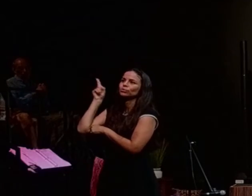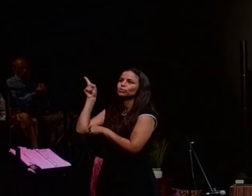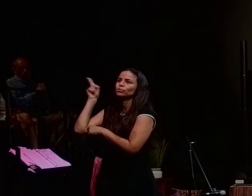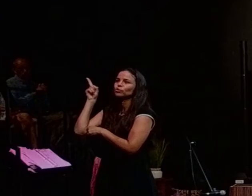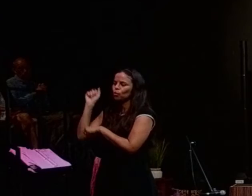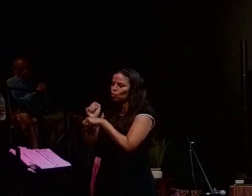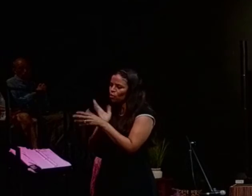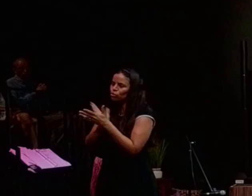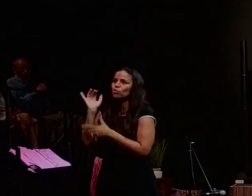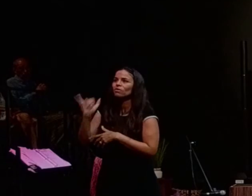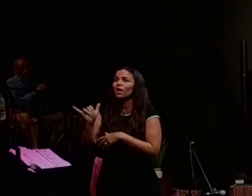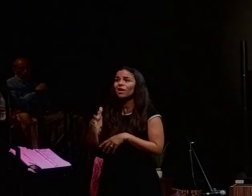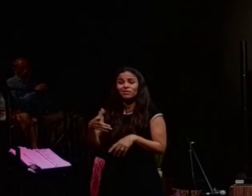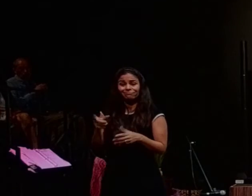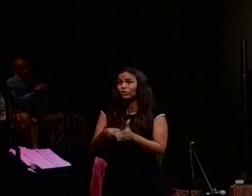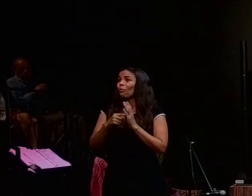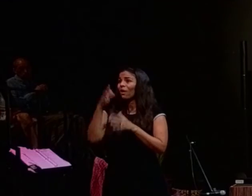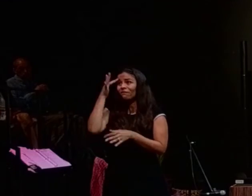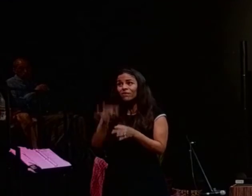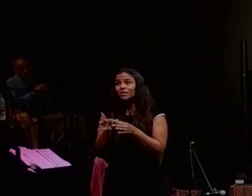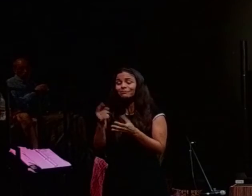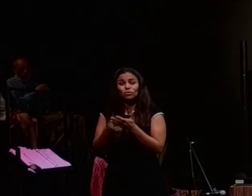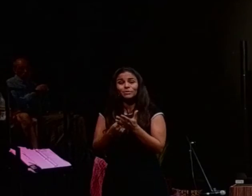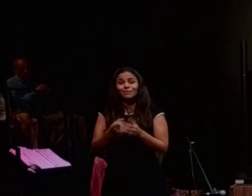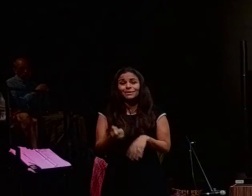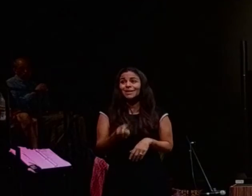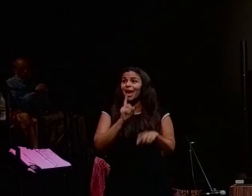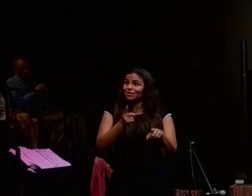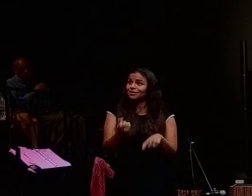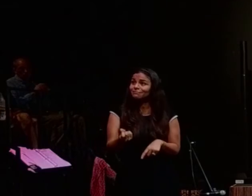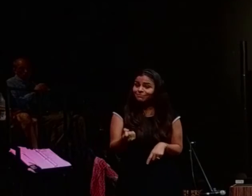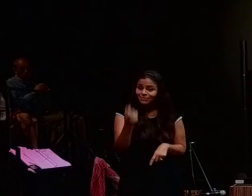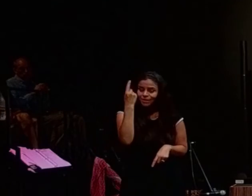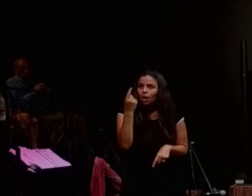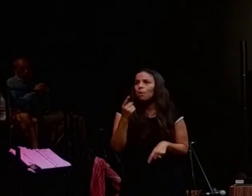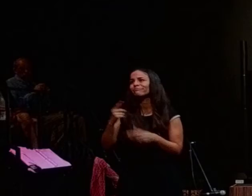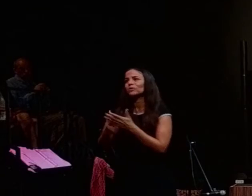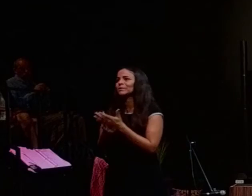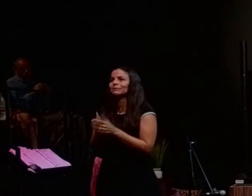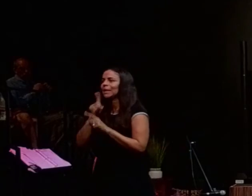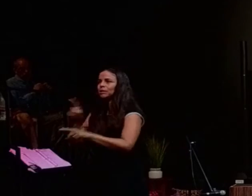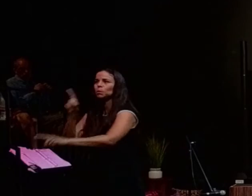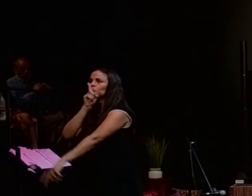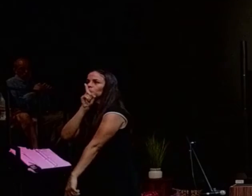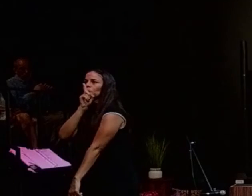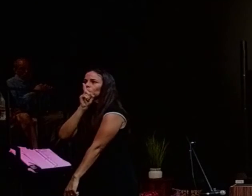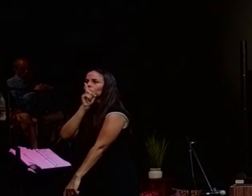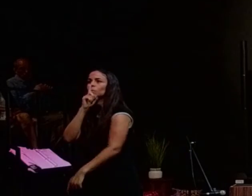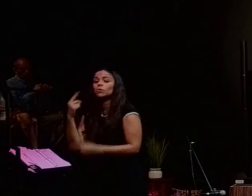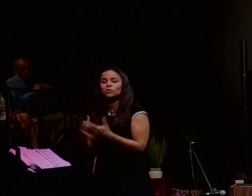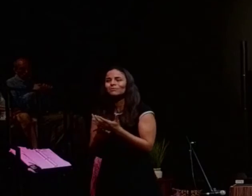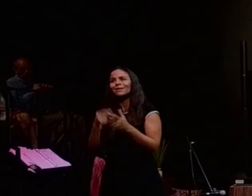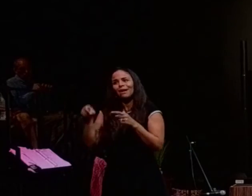despite this. It takes a lot of faith. Sometimes we want the answer, and sometimes God's not going to give it to us. And we got to be okay with that. Sometimes you got to wrestle with it,